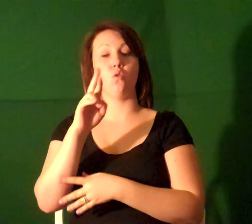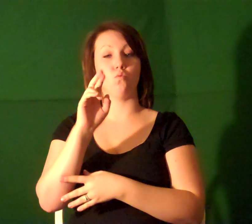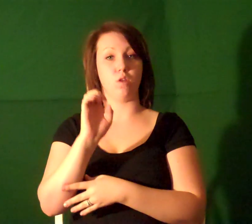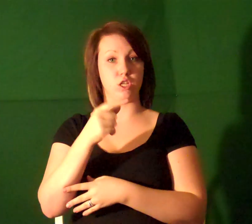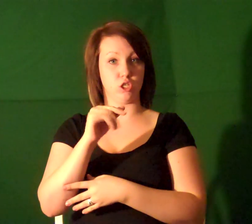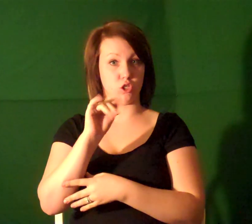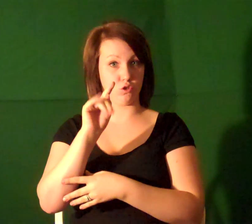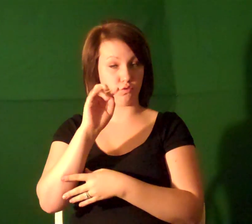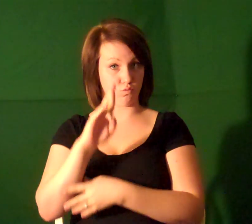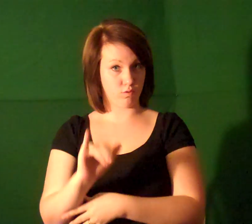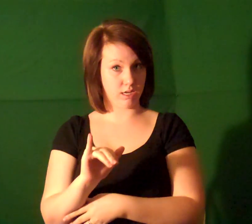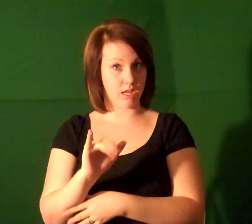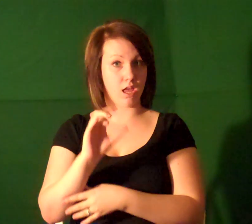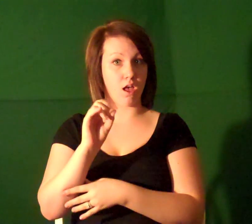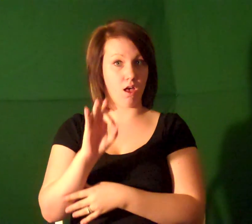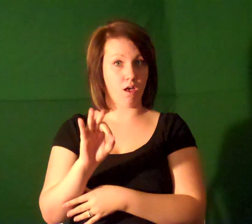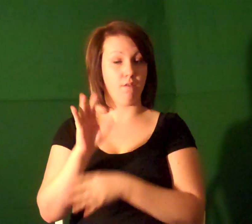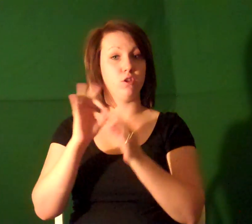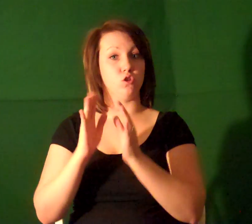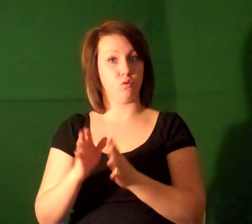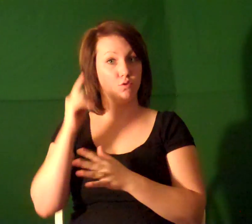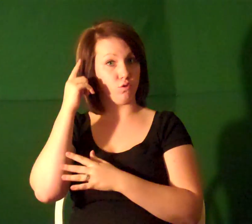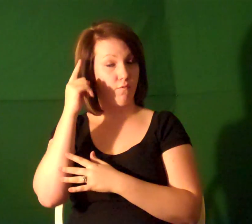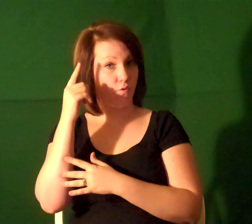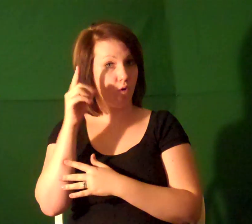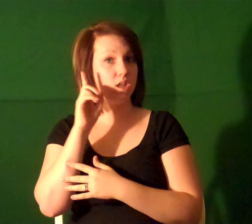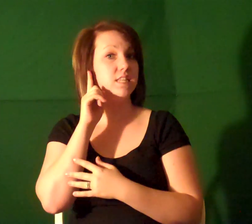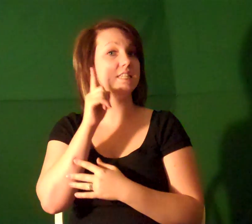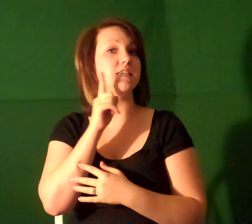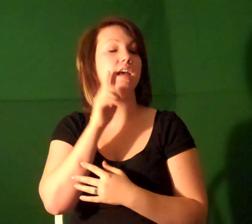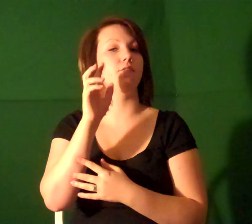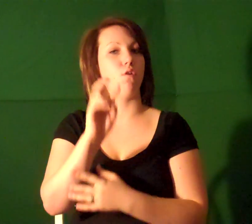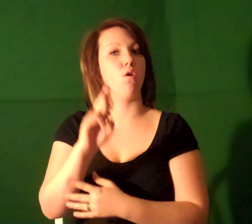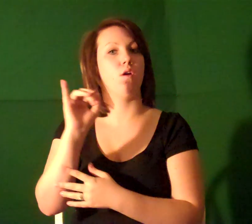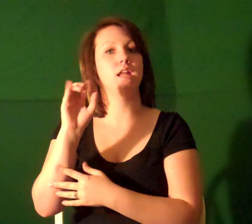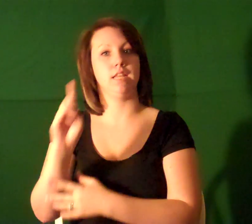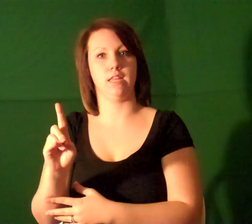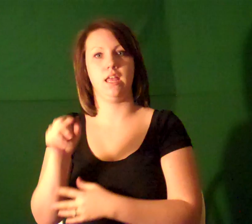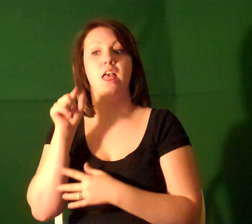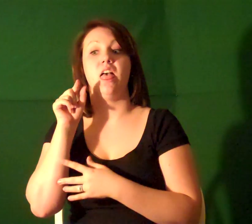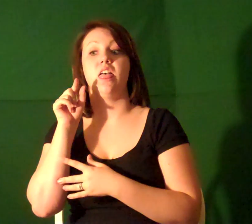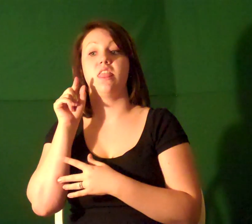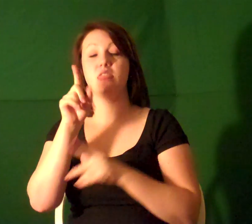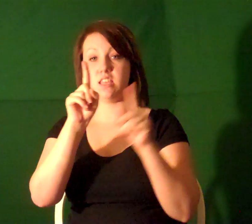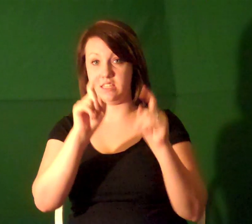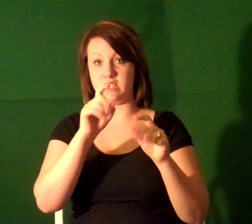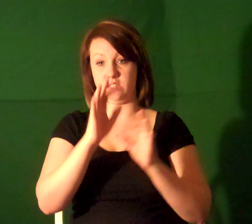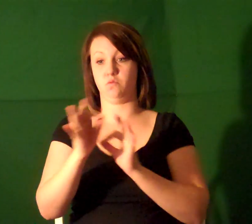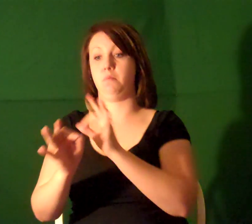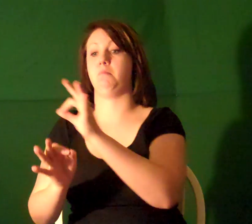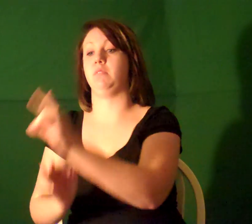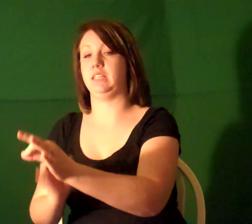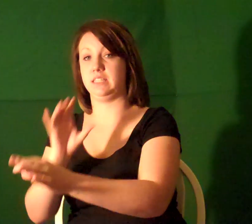Deaf. And this test replaces the CICT test, which is coming to its